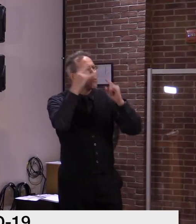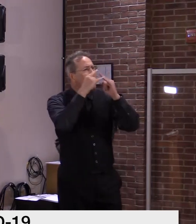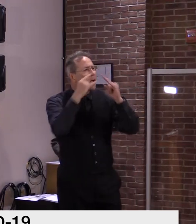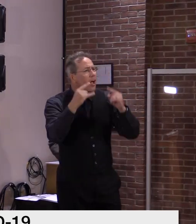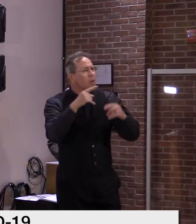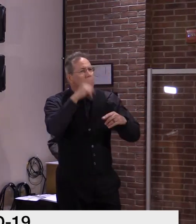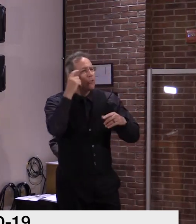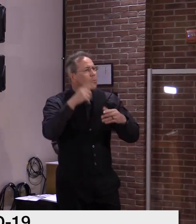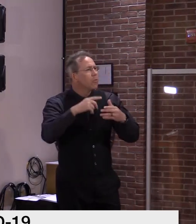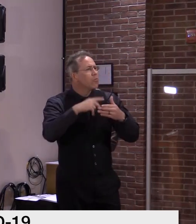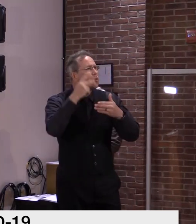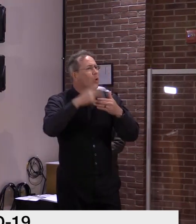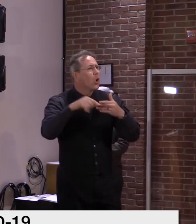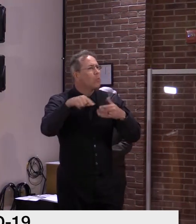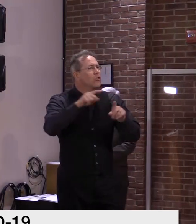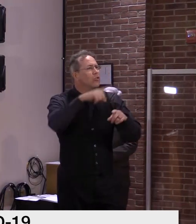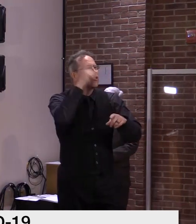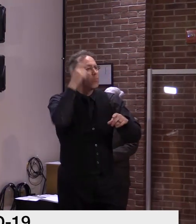Dr. Levine.